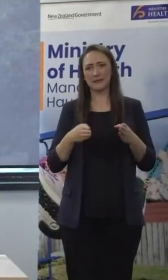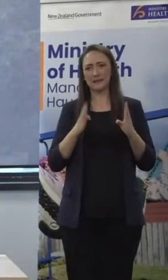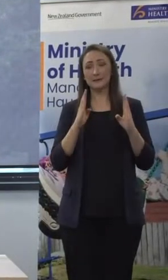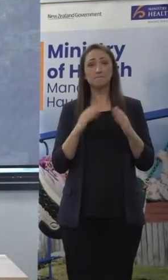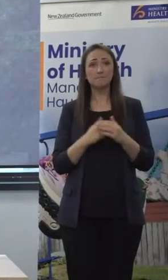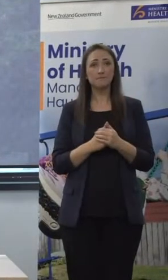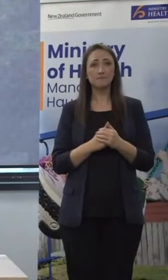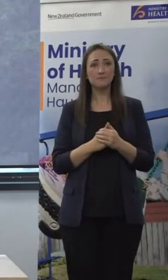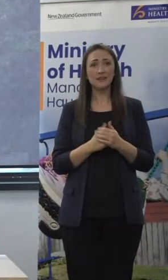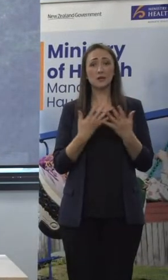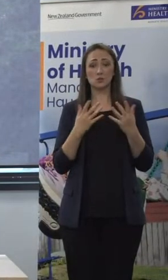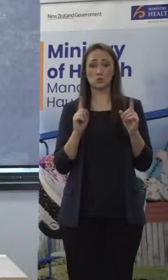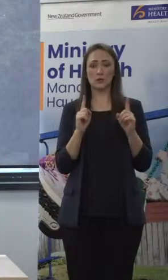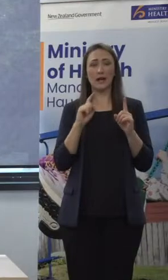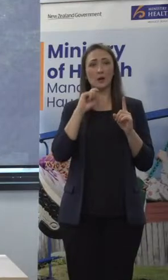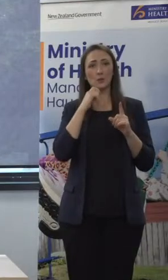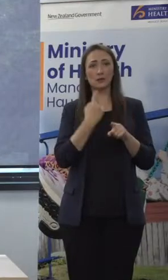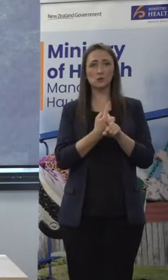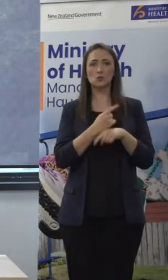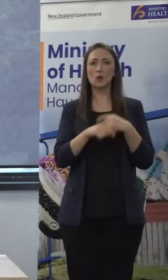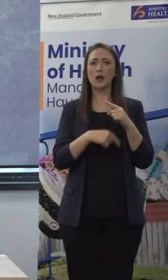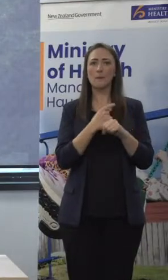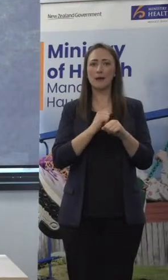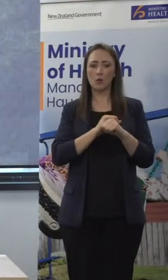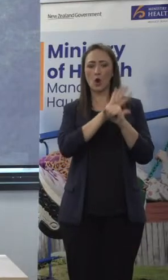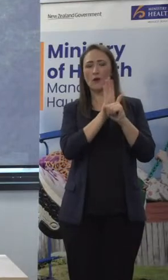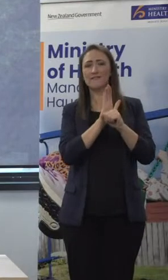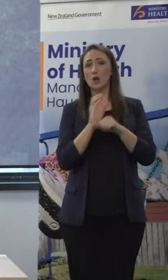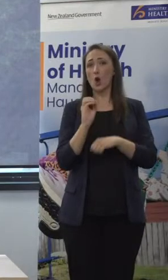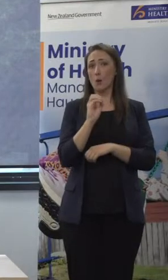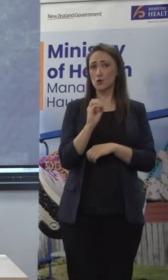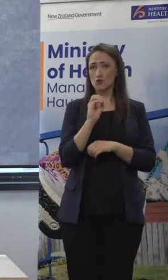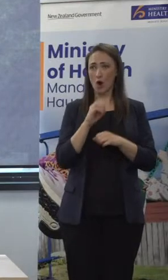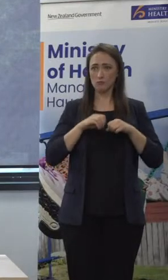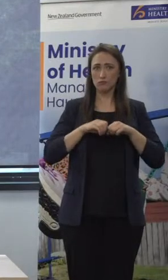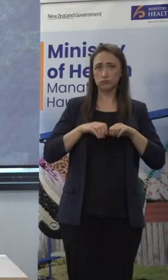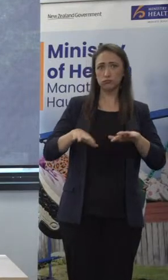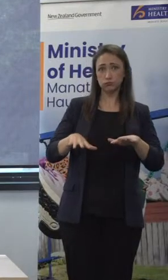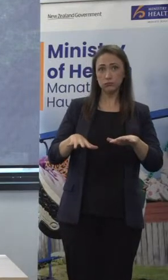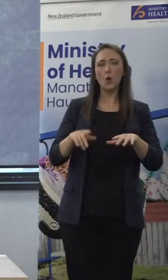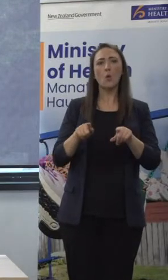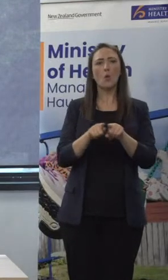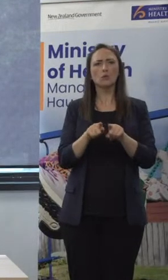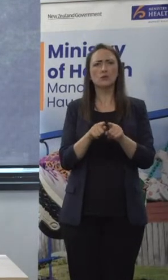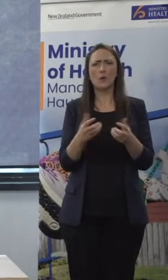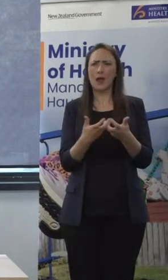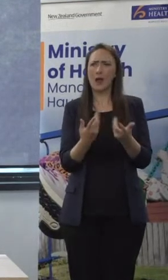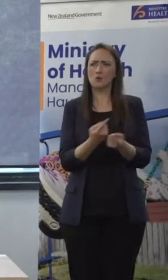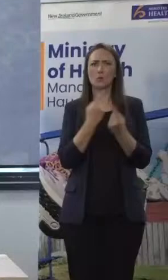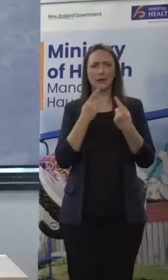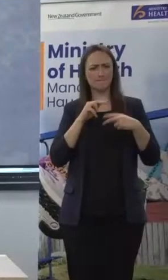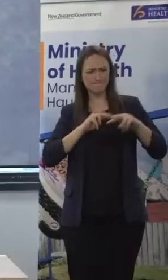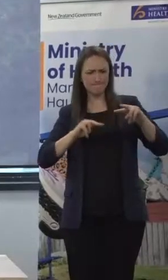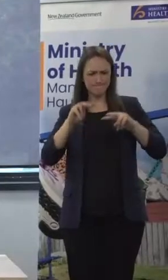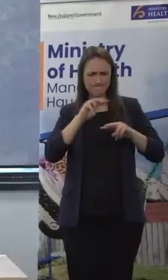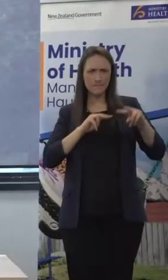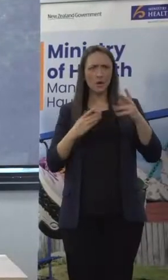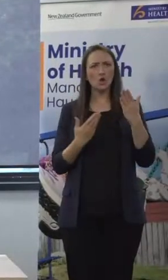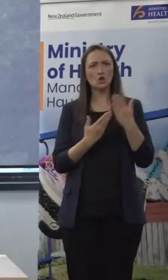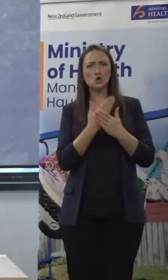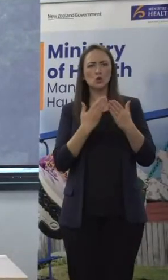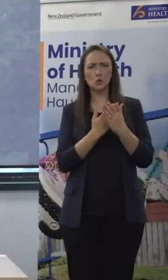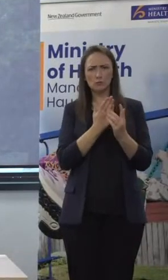the Omicron outbreak response and specifically on our efforts to monitor for new variants of COVID-19 here